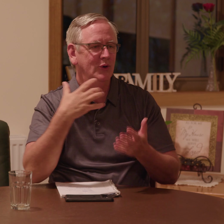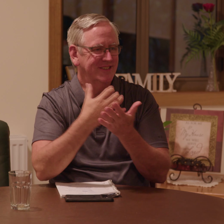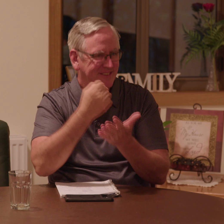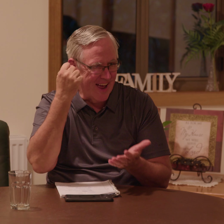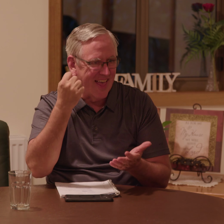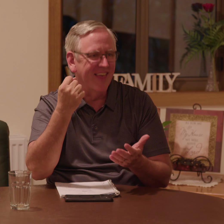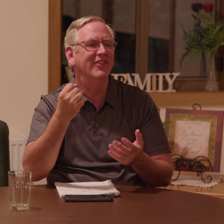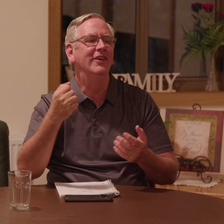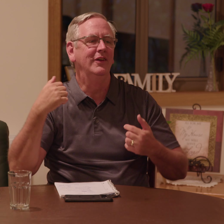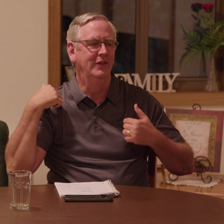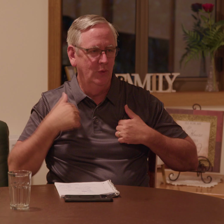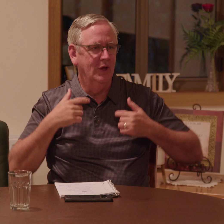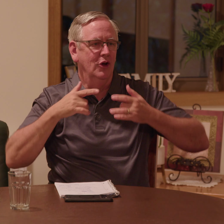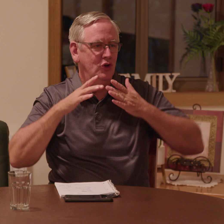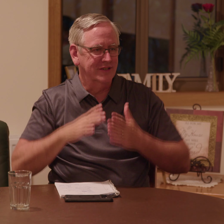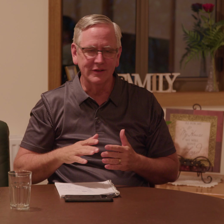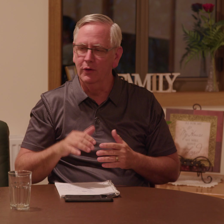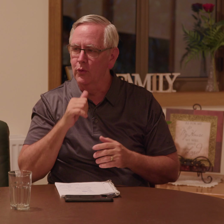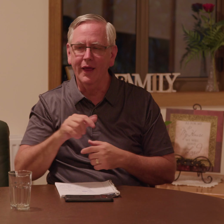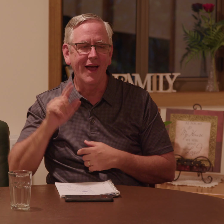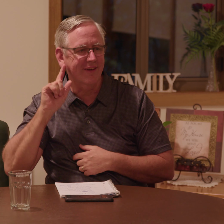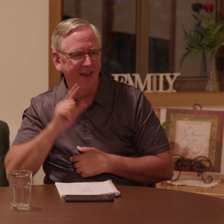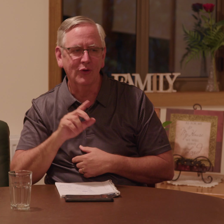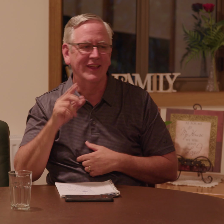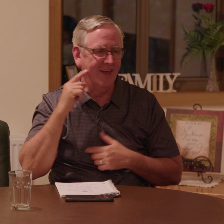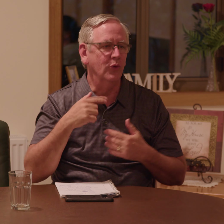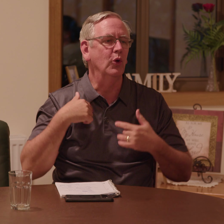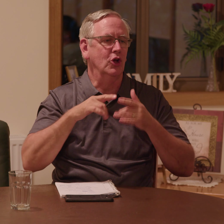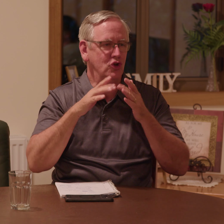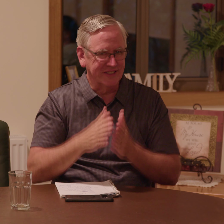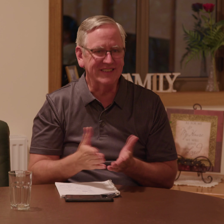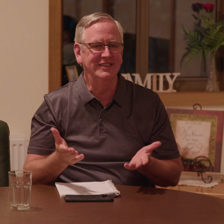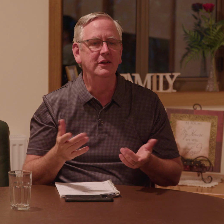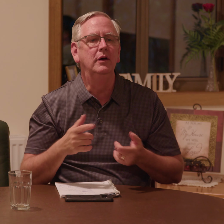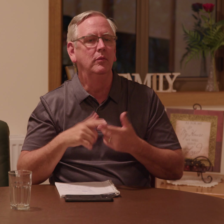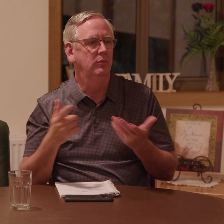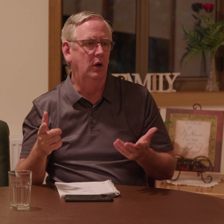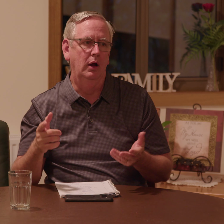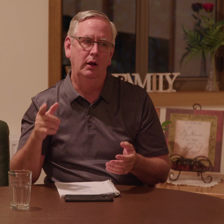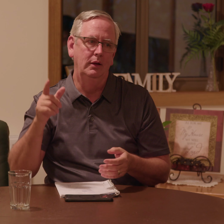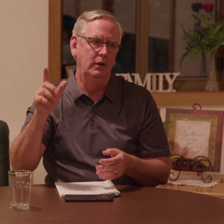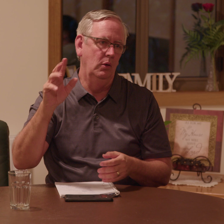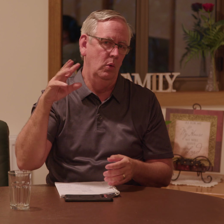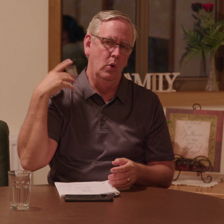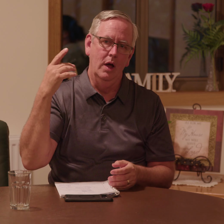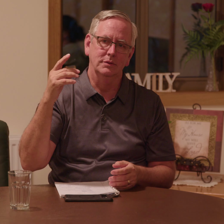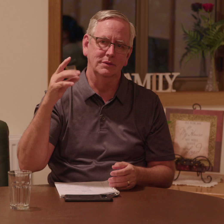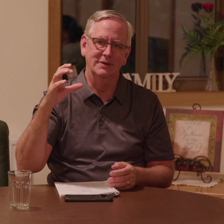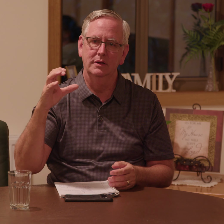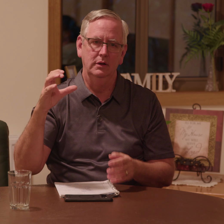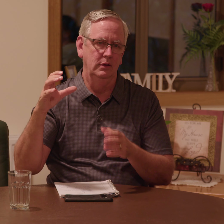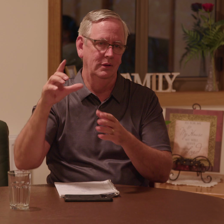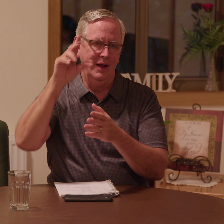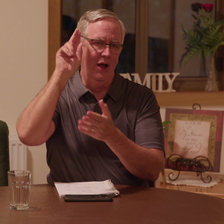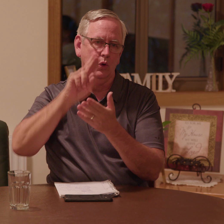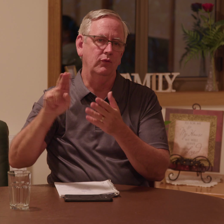first. We are saved. We're Christians. We're not deaf or hearing first. We are Christians first. But the stuff